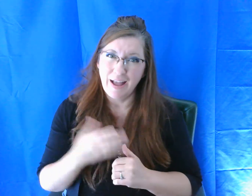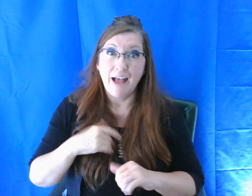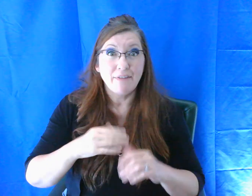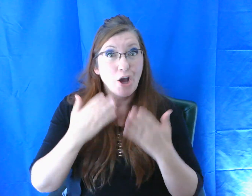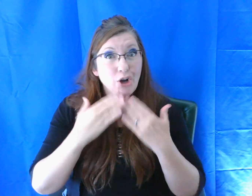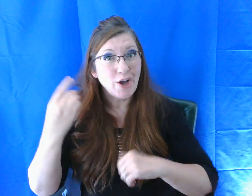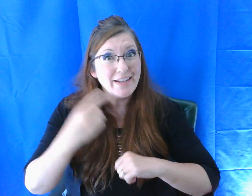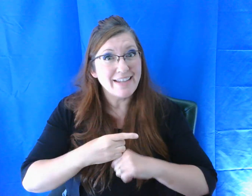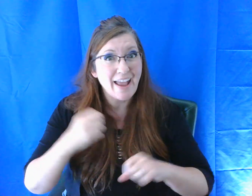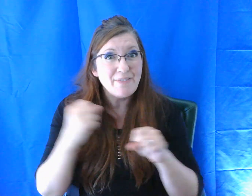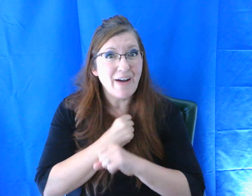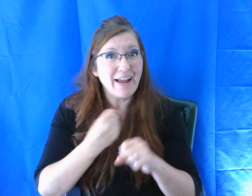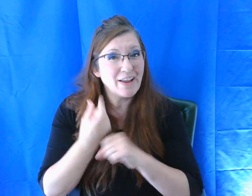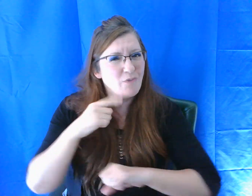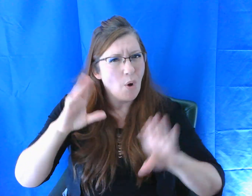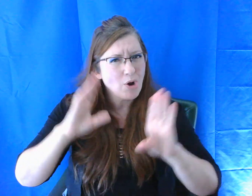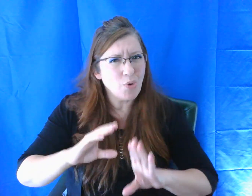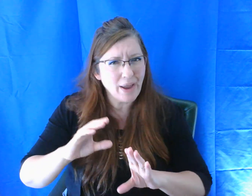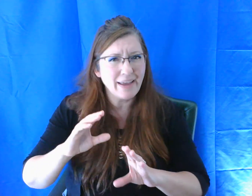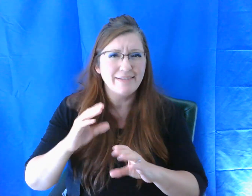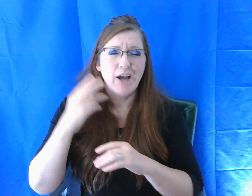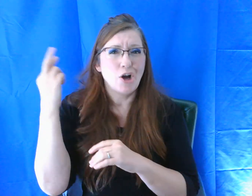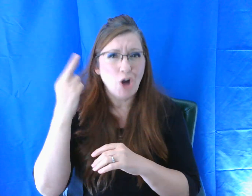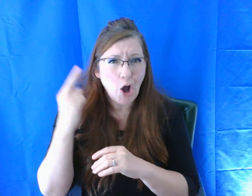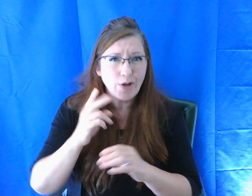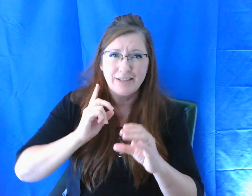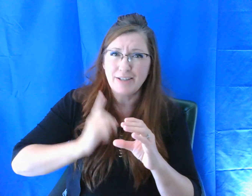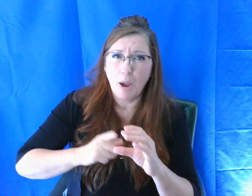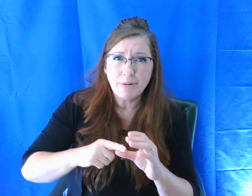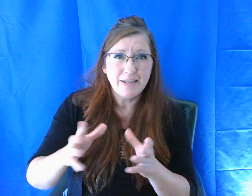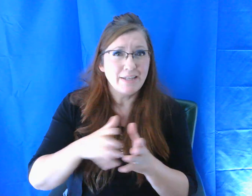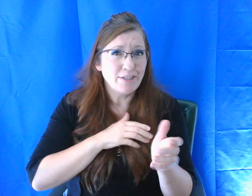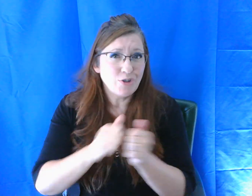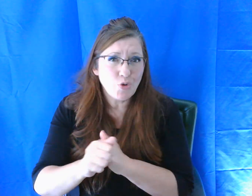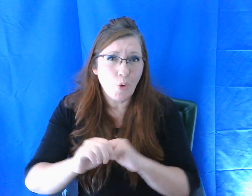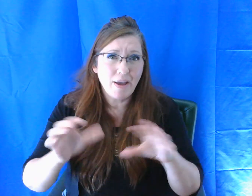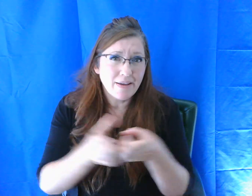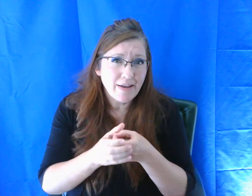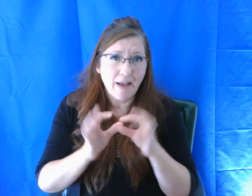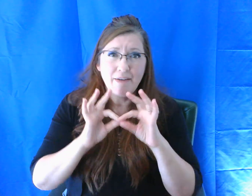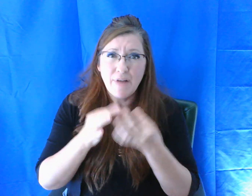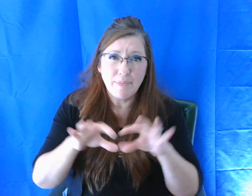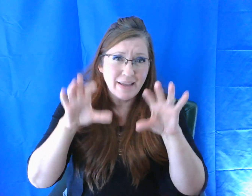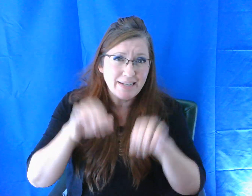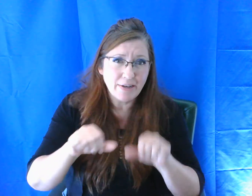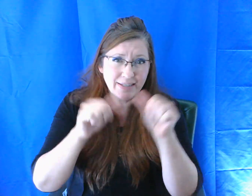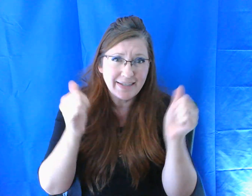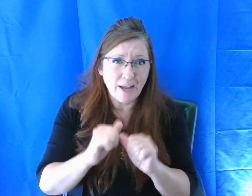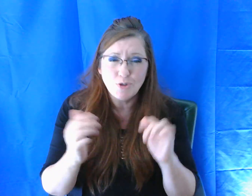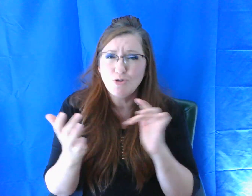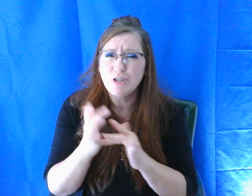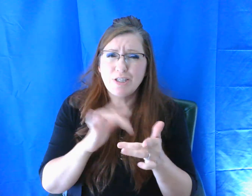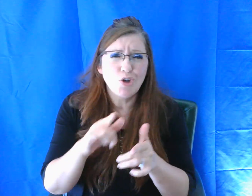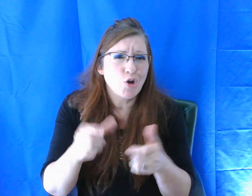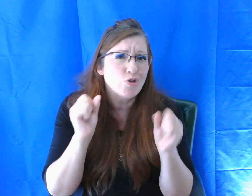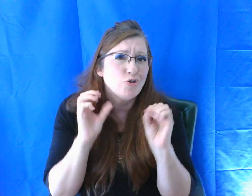for the great causes and communism, destroying the nuclear family, tearing down statues of Jesus. They're so good. Anyway,